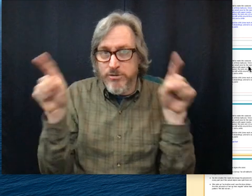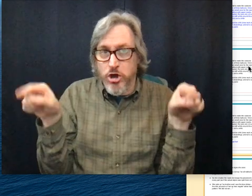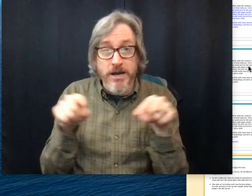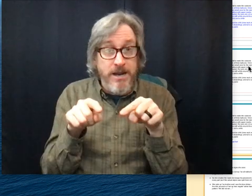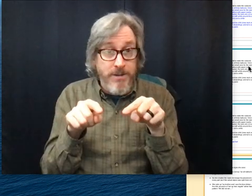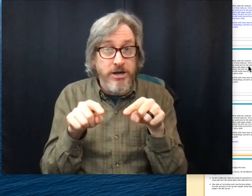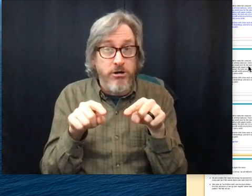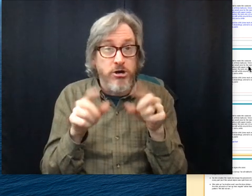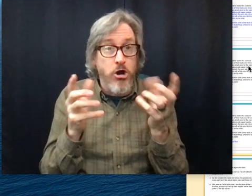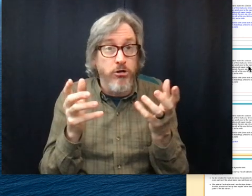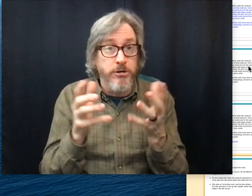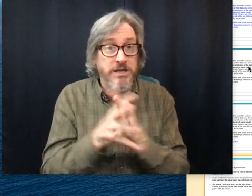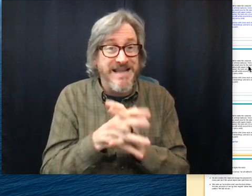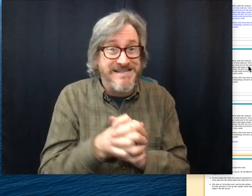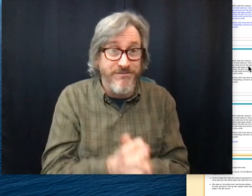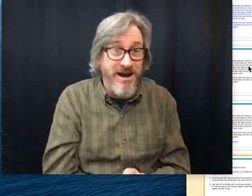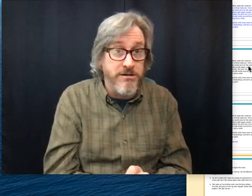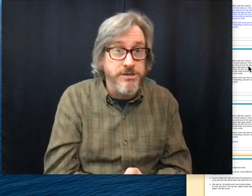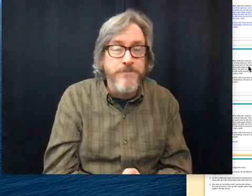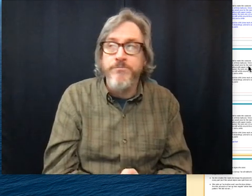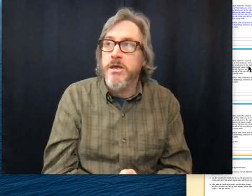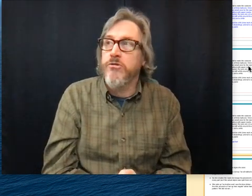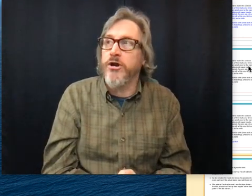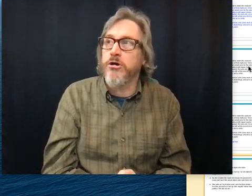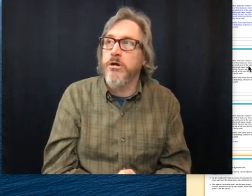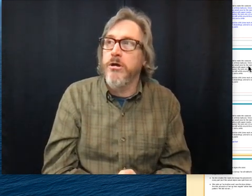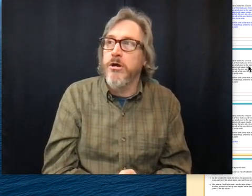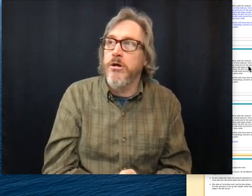that I'm talking about here are called classifiers.